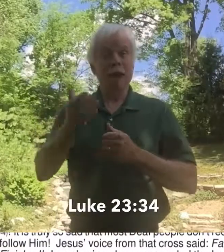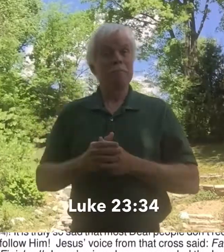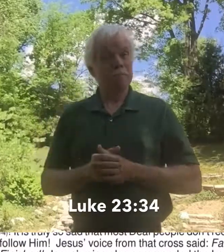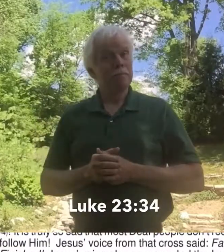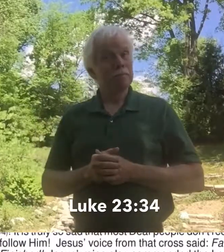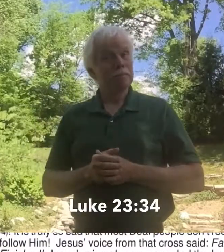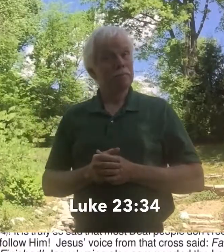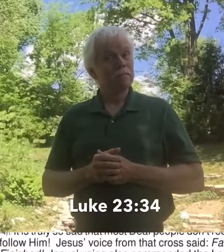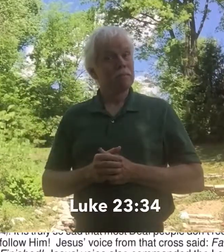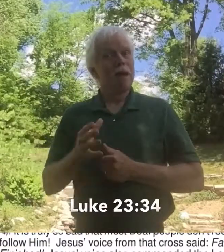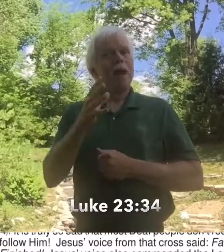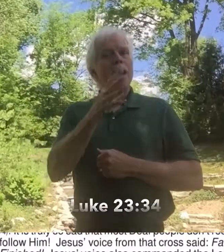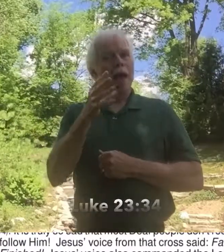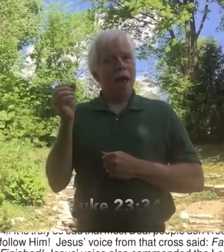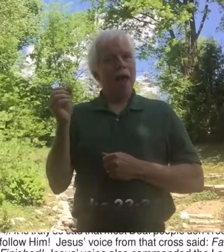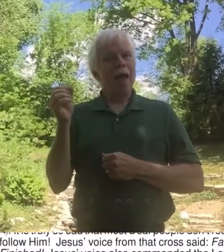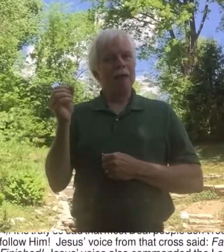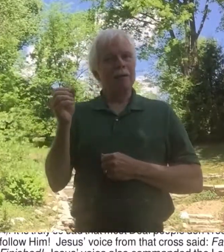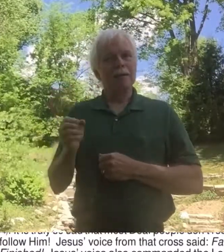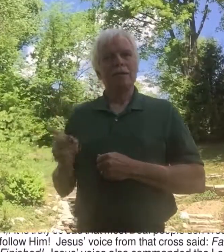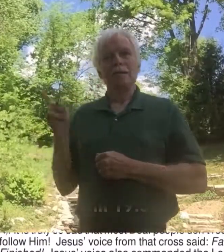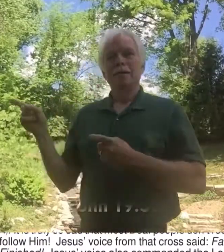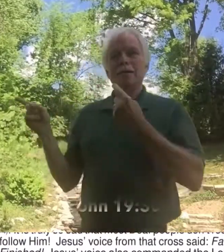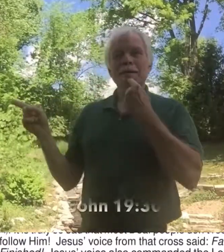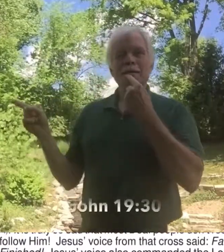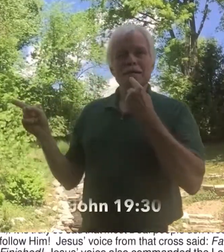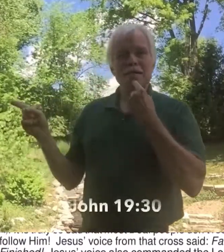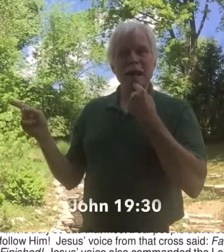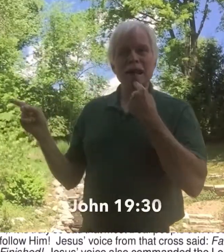them," and said,